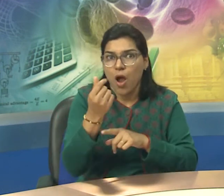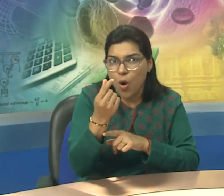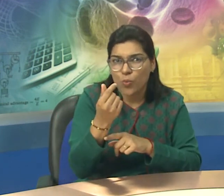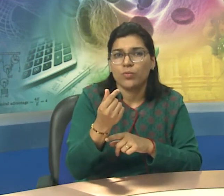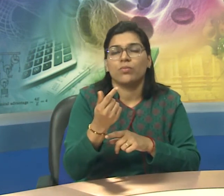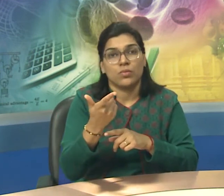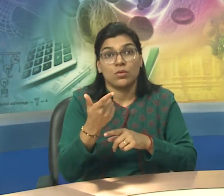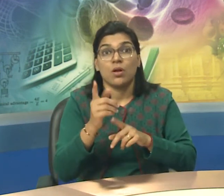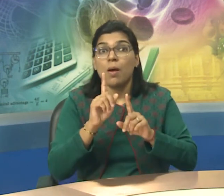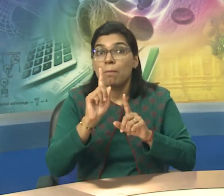the investments